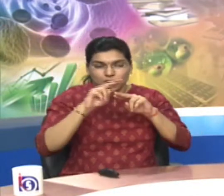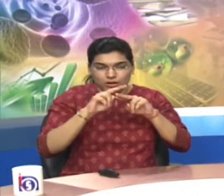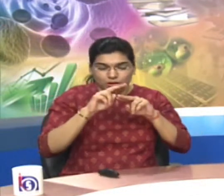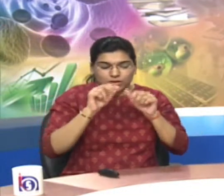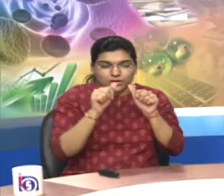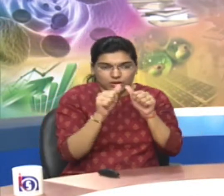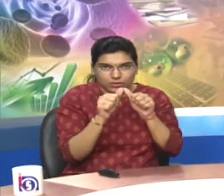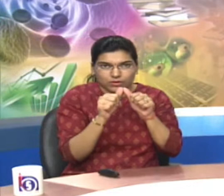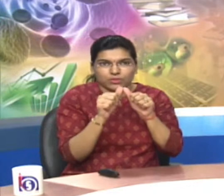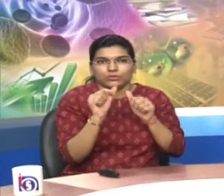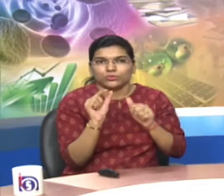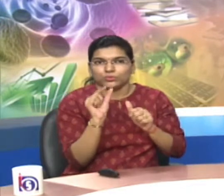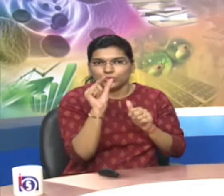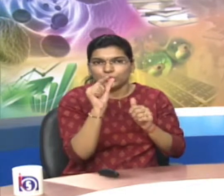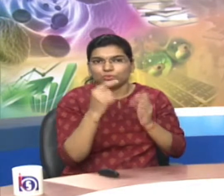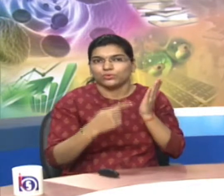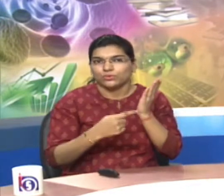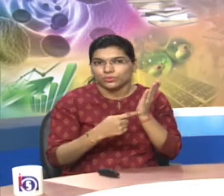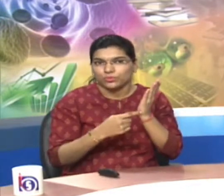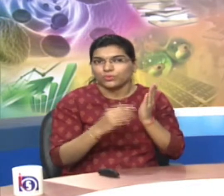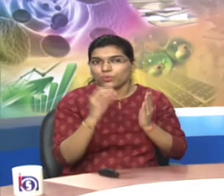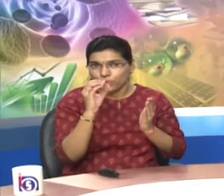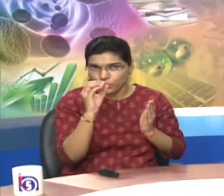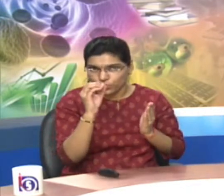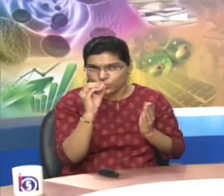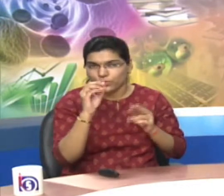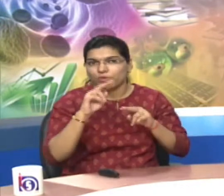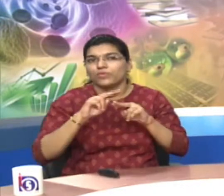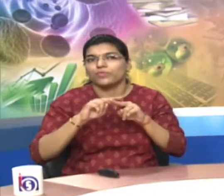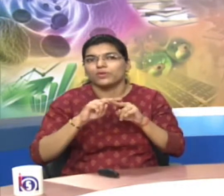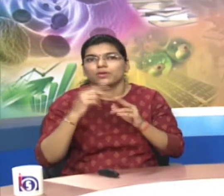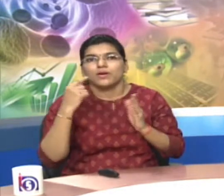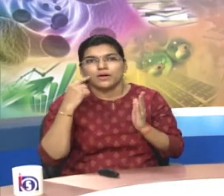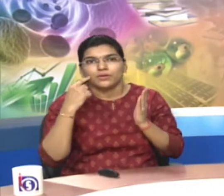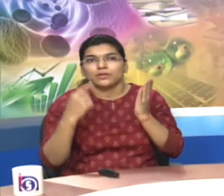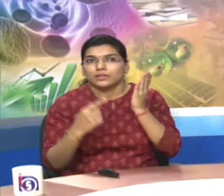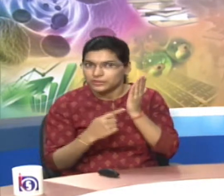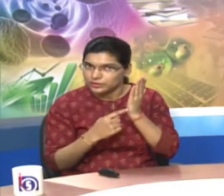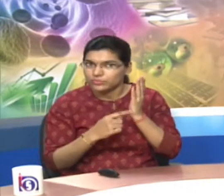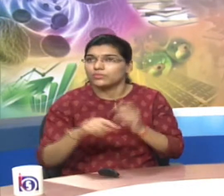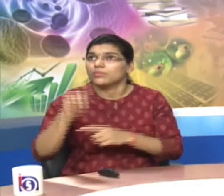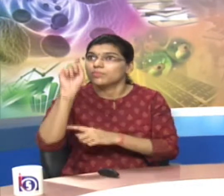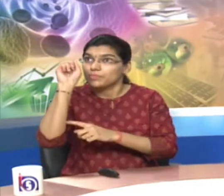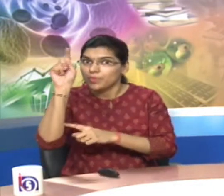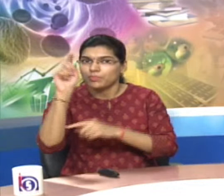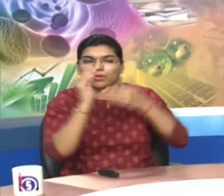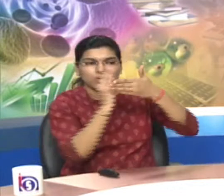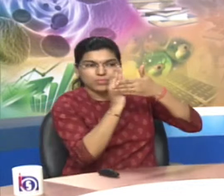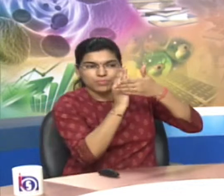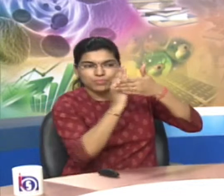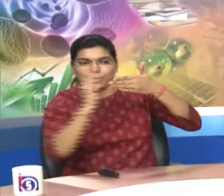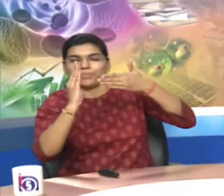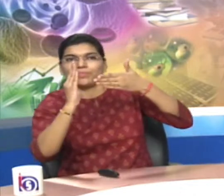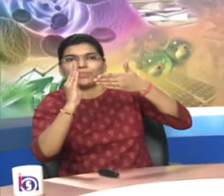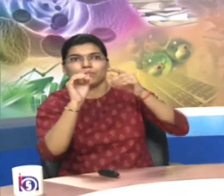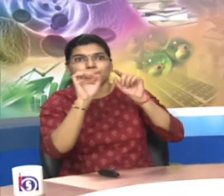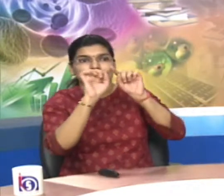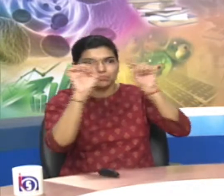cell and we can select auto fit button. So that will